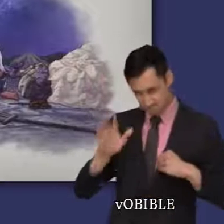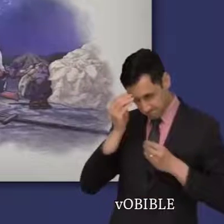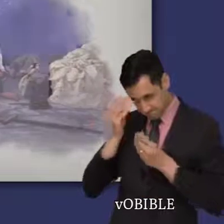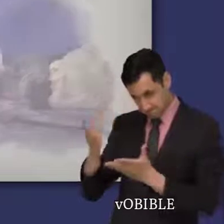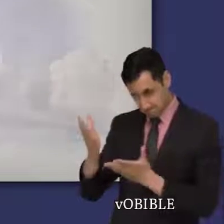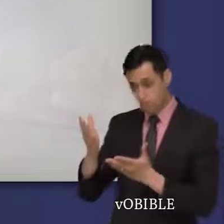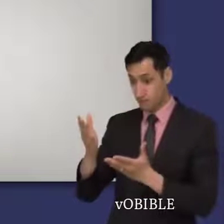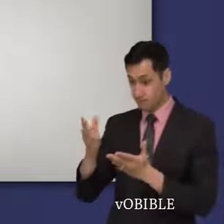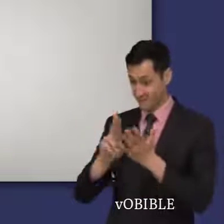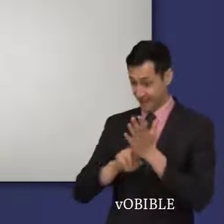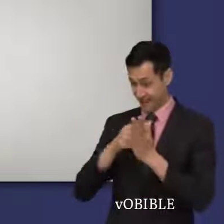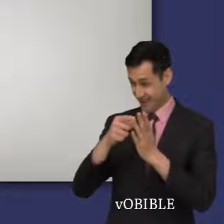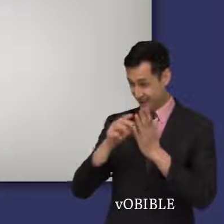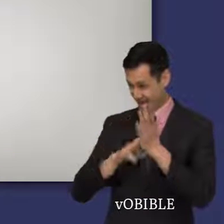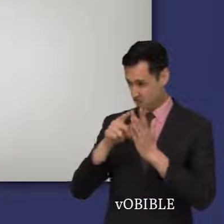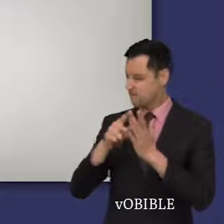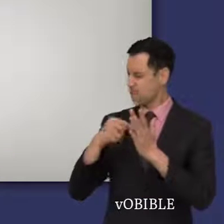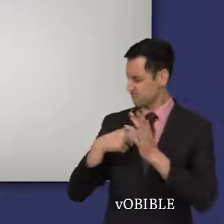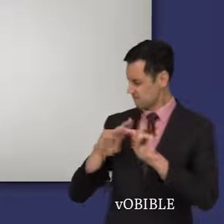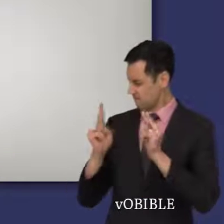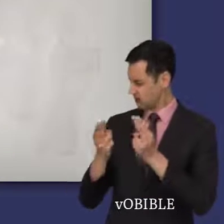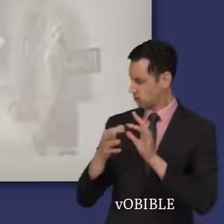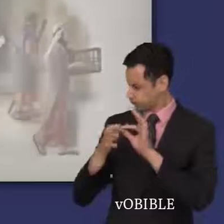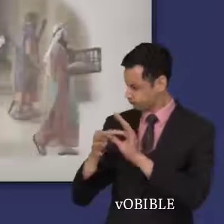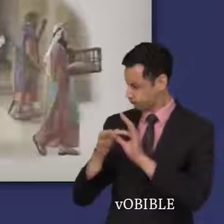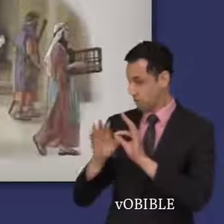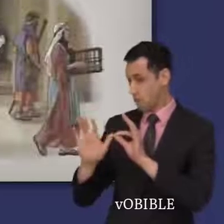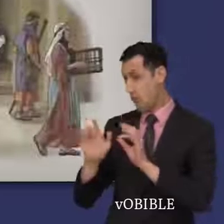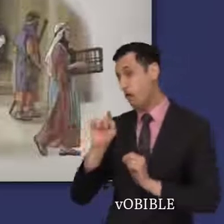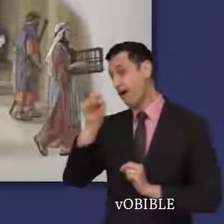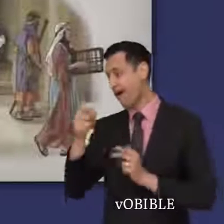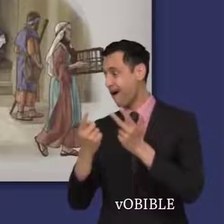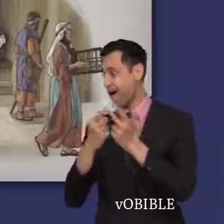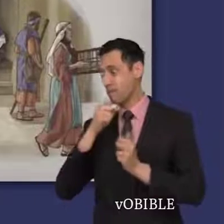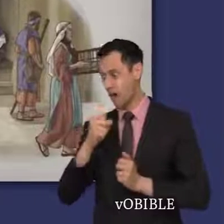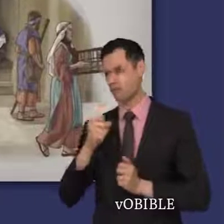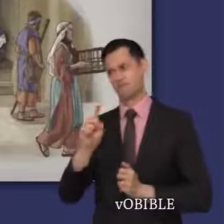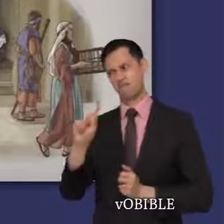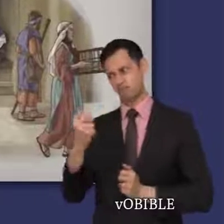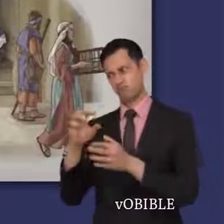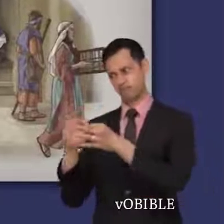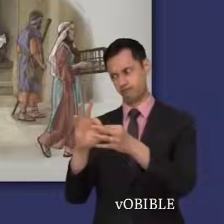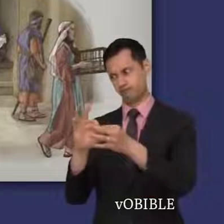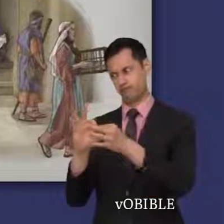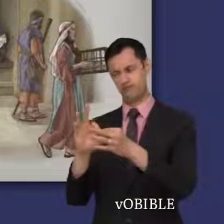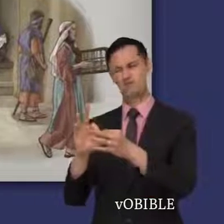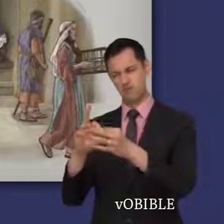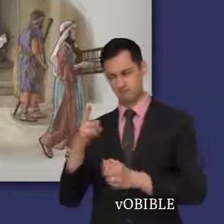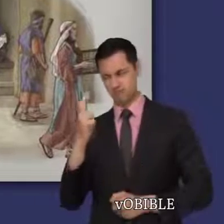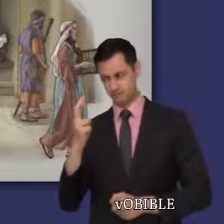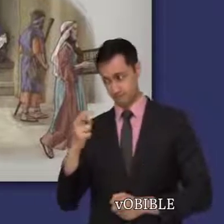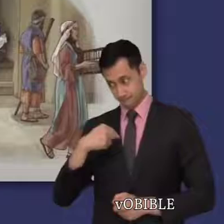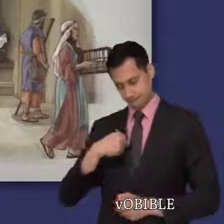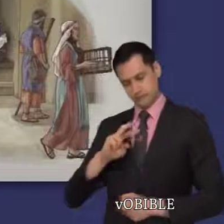repurchase her. In chapter 4, Boaz goes to the Bethlehem city gate where he meets with the other